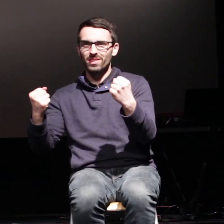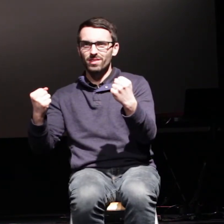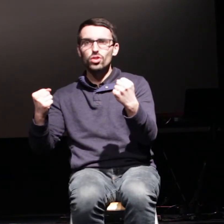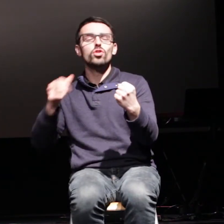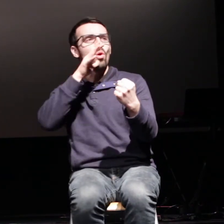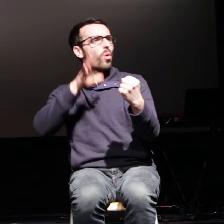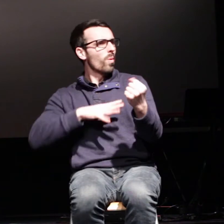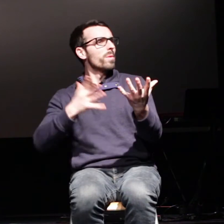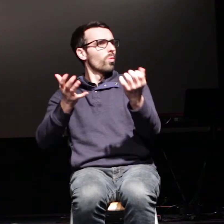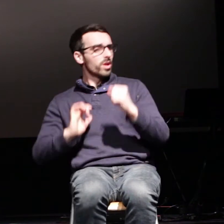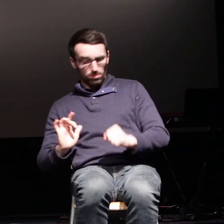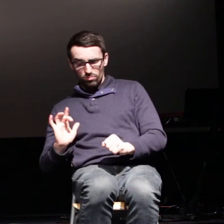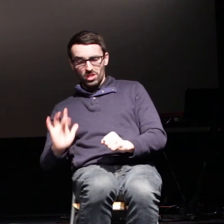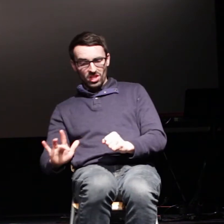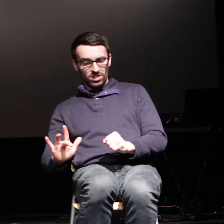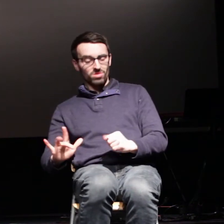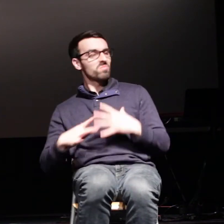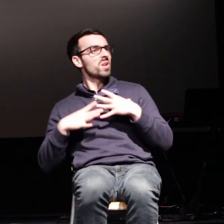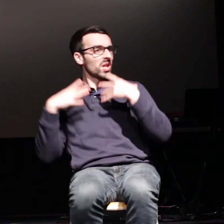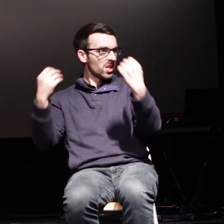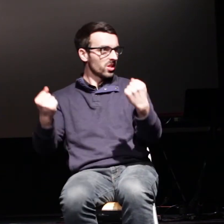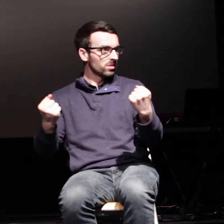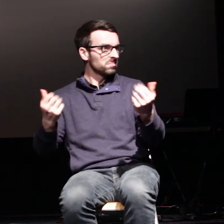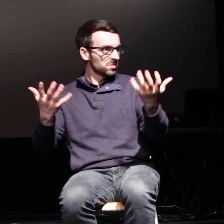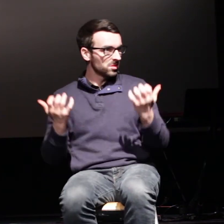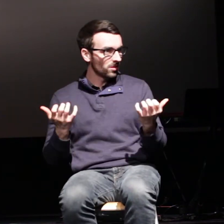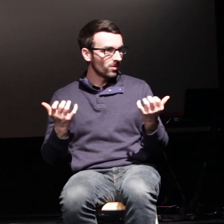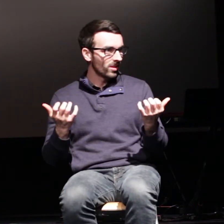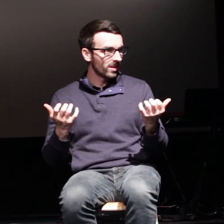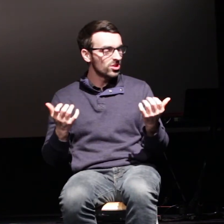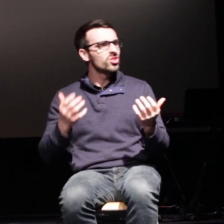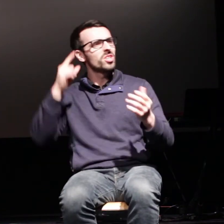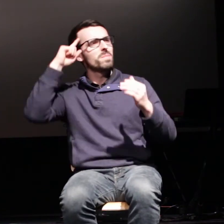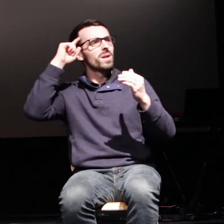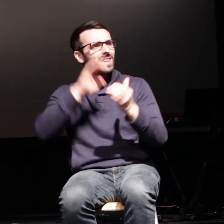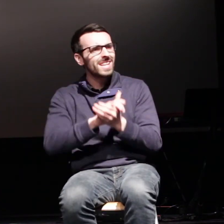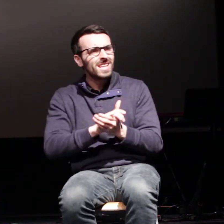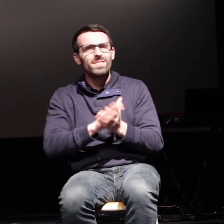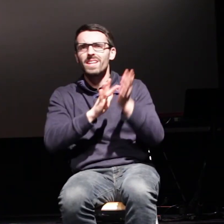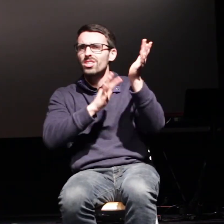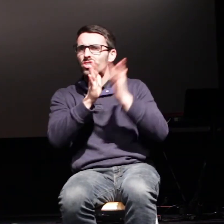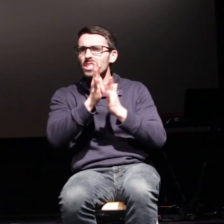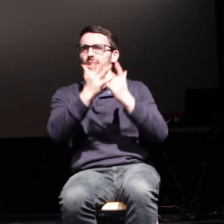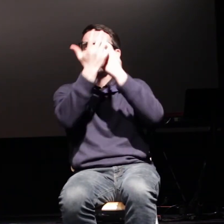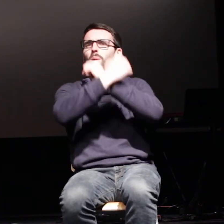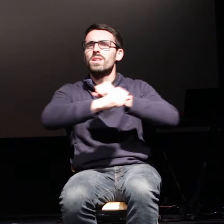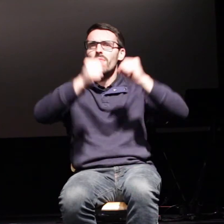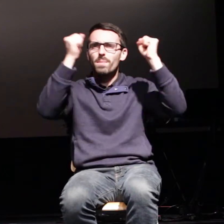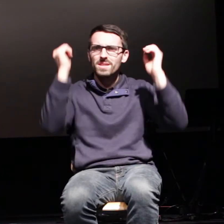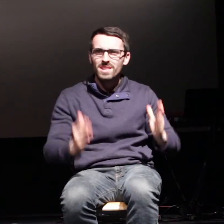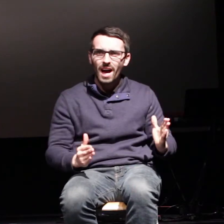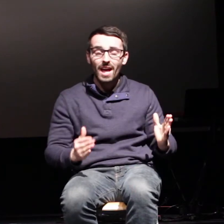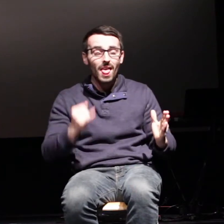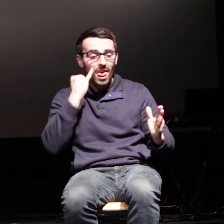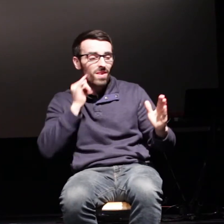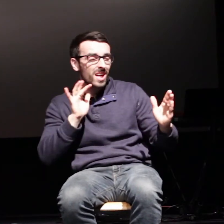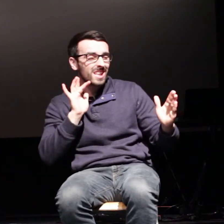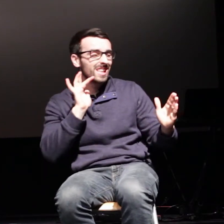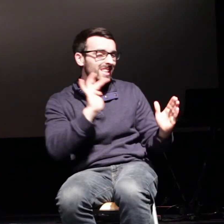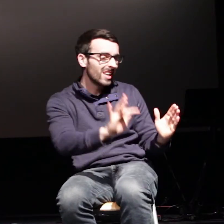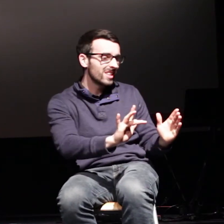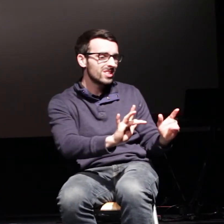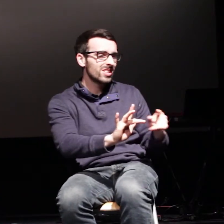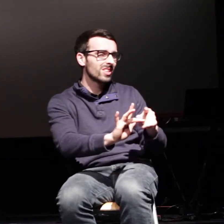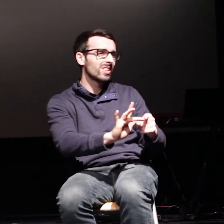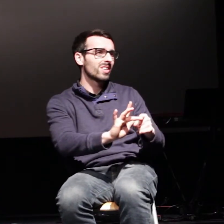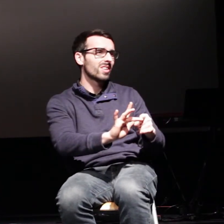in his wings, in his tassels. And so he must be at her. She believed he was the Messiah. If I just touch his tassel, if I get the right amount of change in the